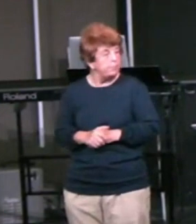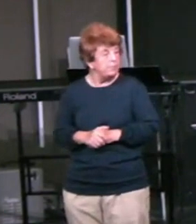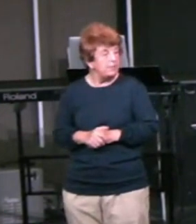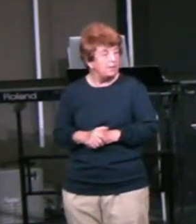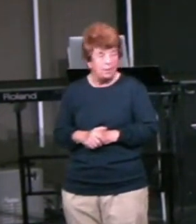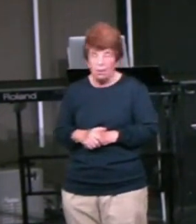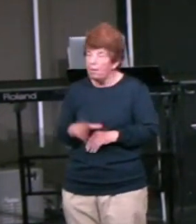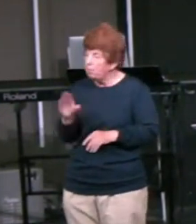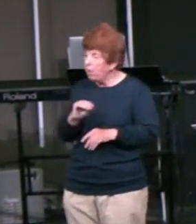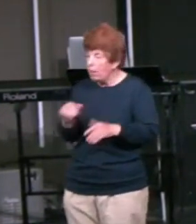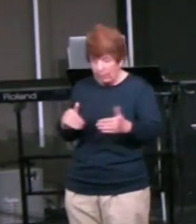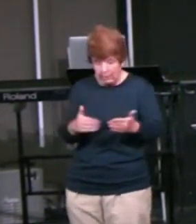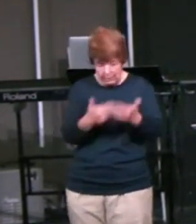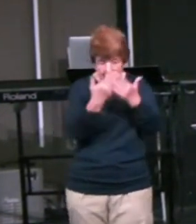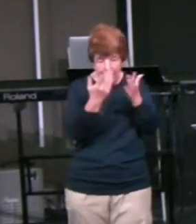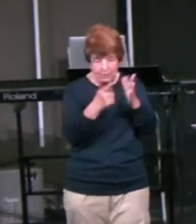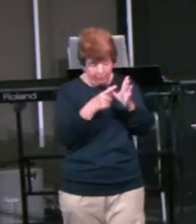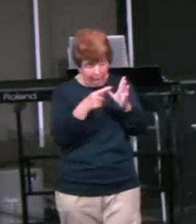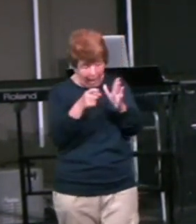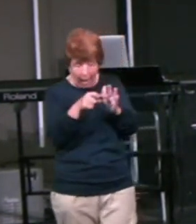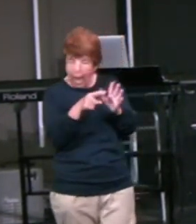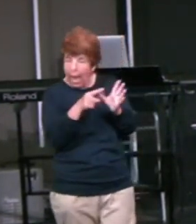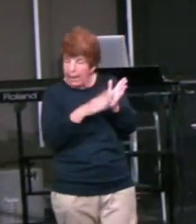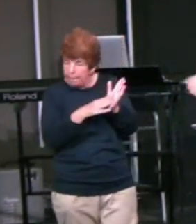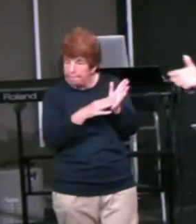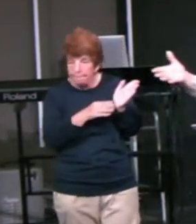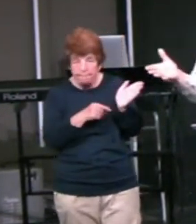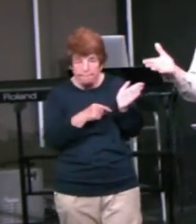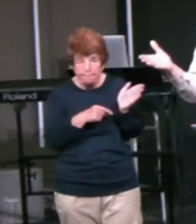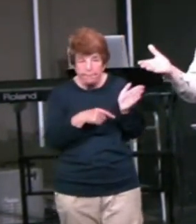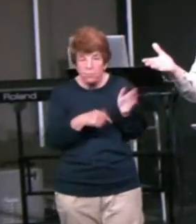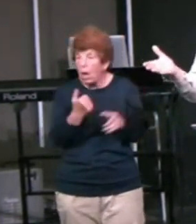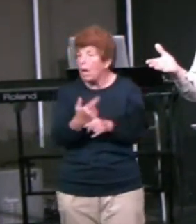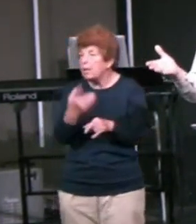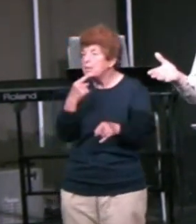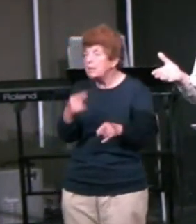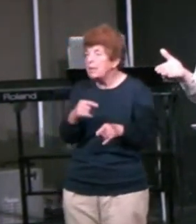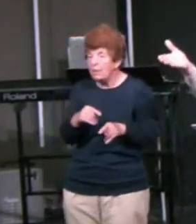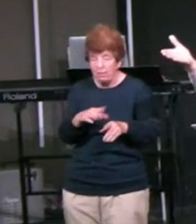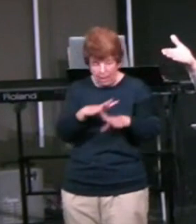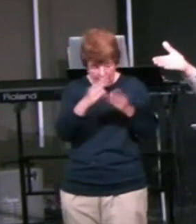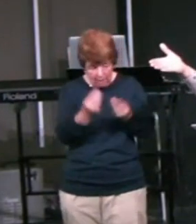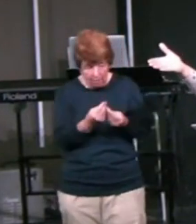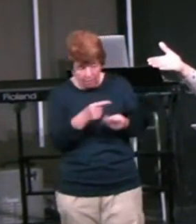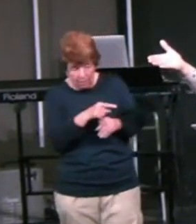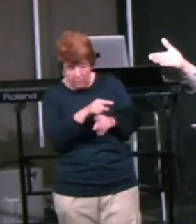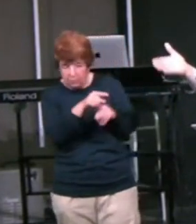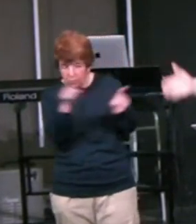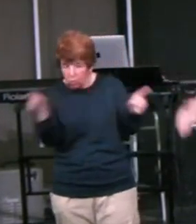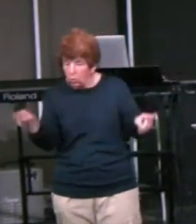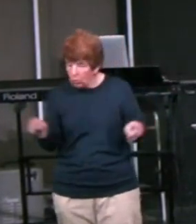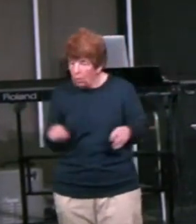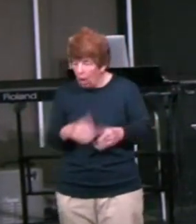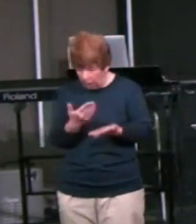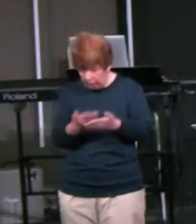Friends, since the days of Adam, God has said, everything here is for you.